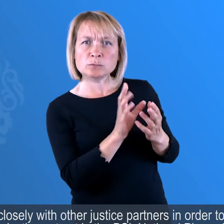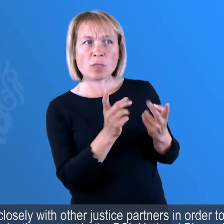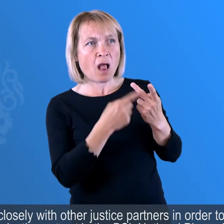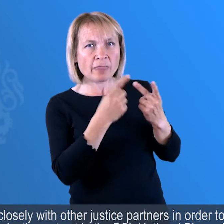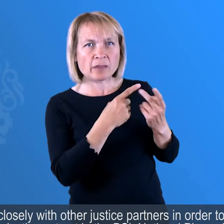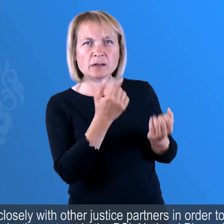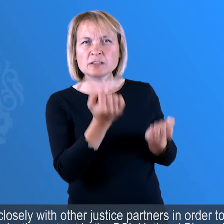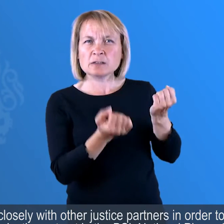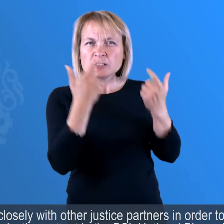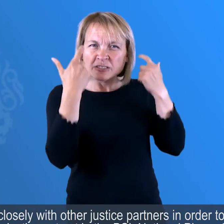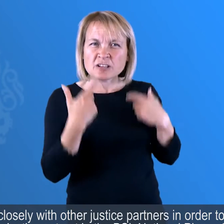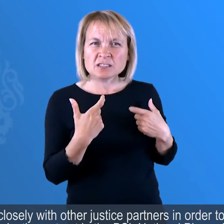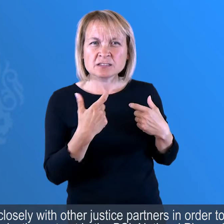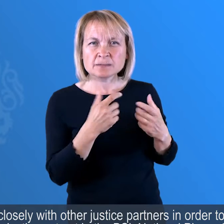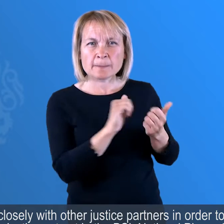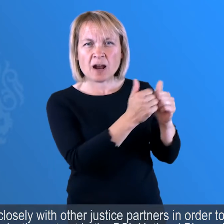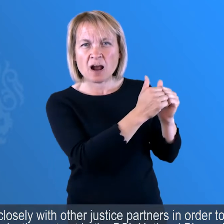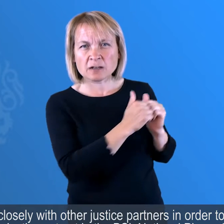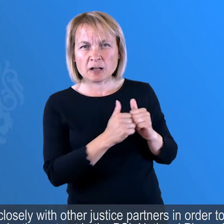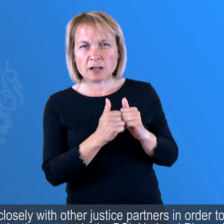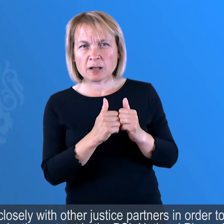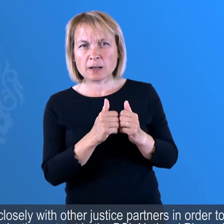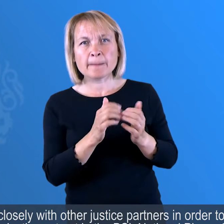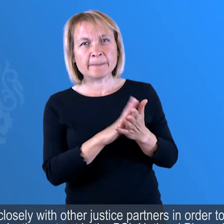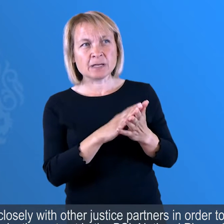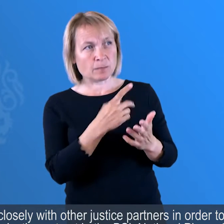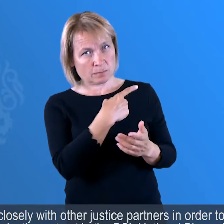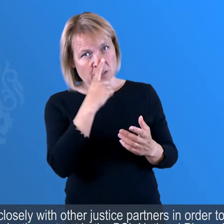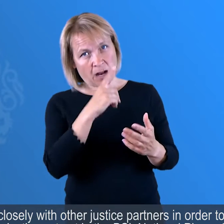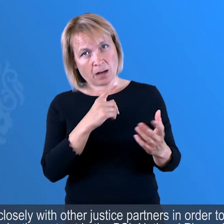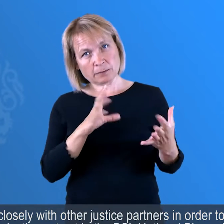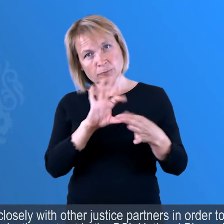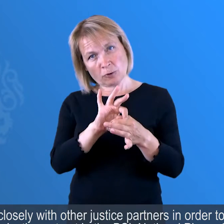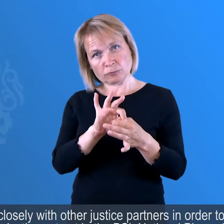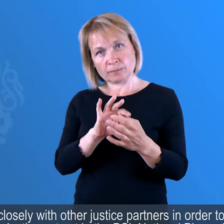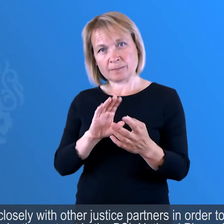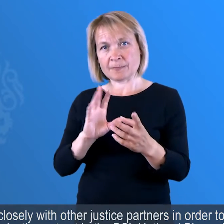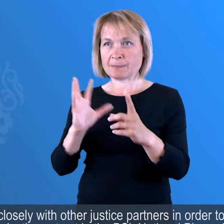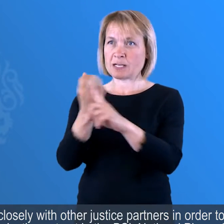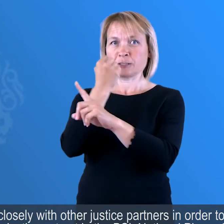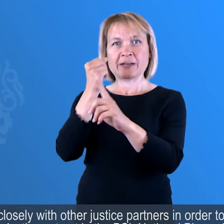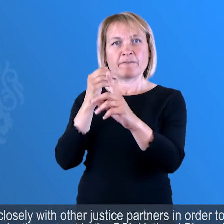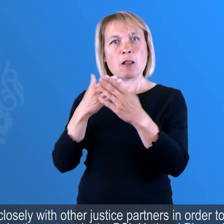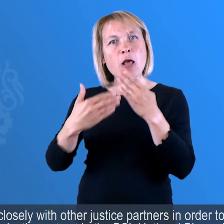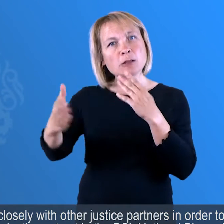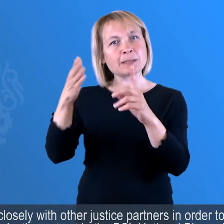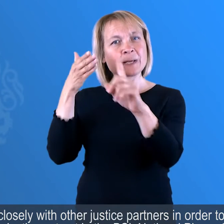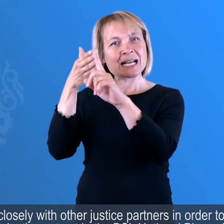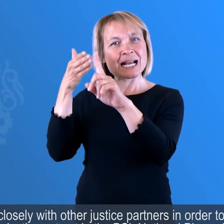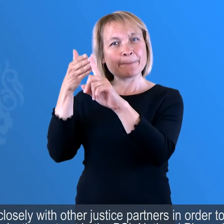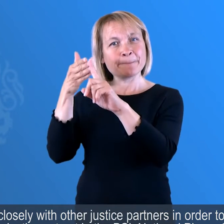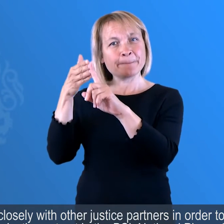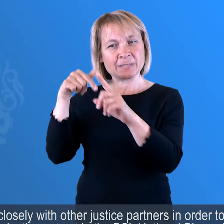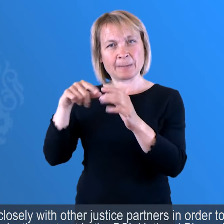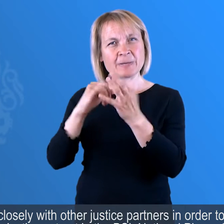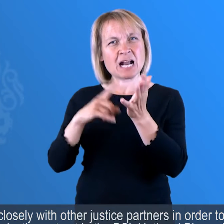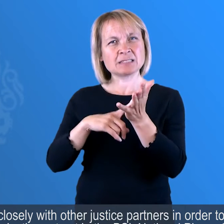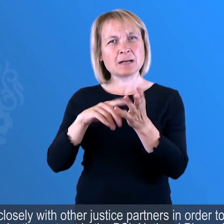We are also working closely with other justice partners in order to deliver the long-term goal for justice set out